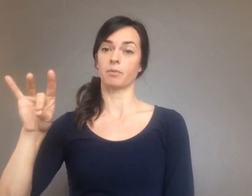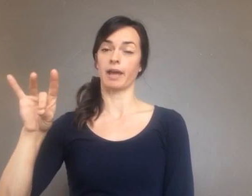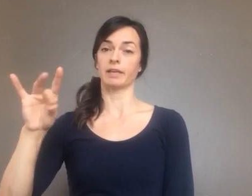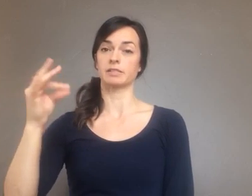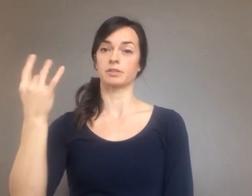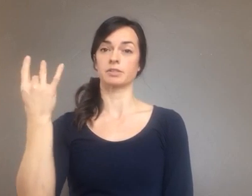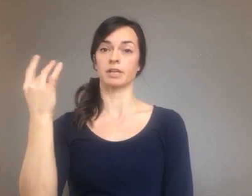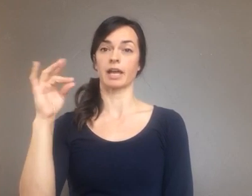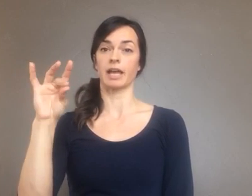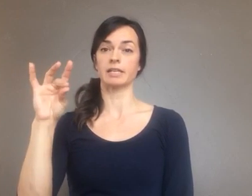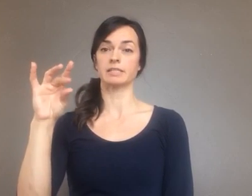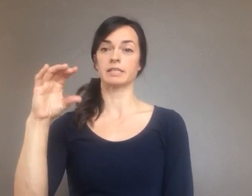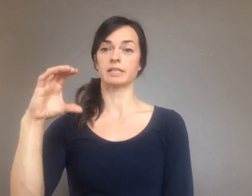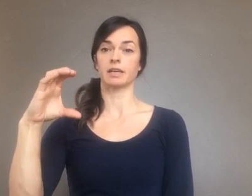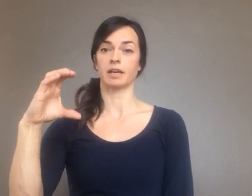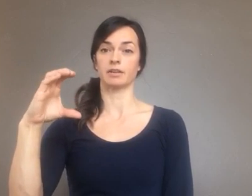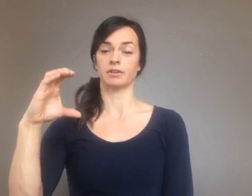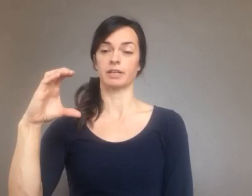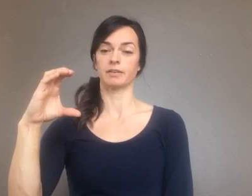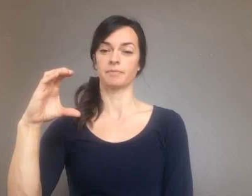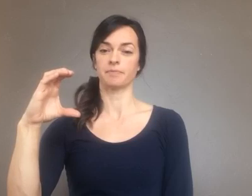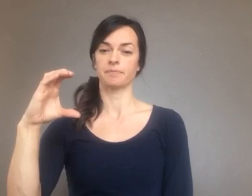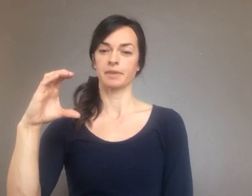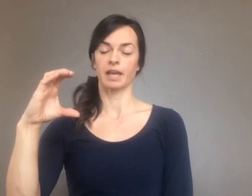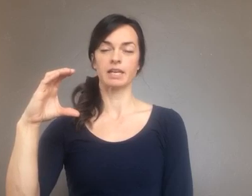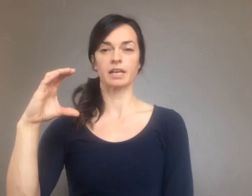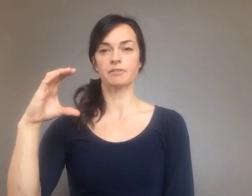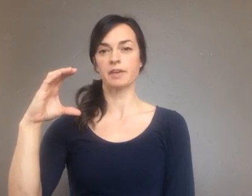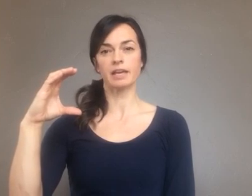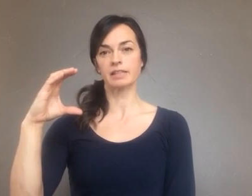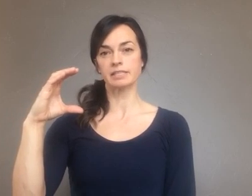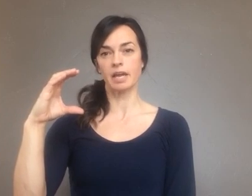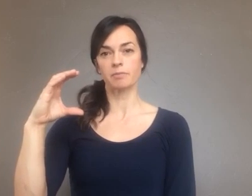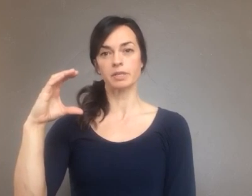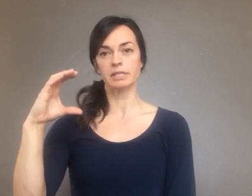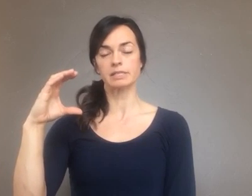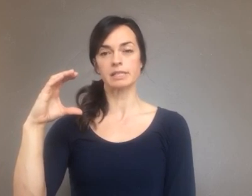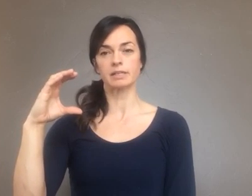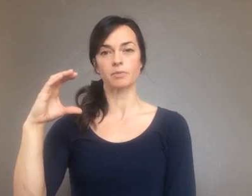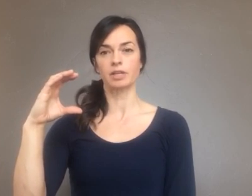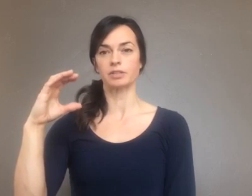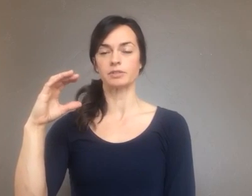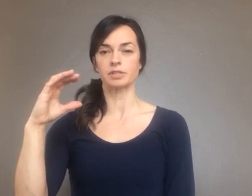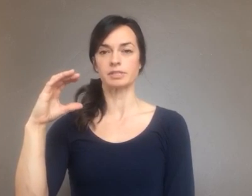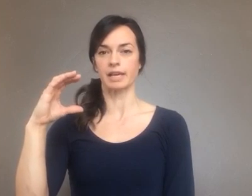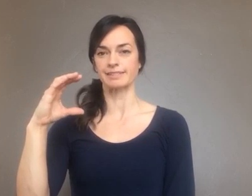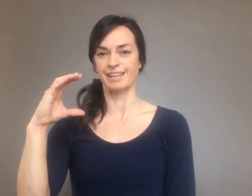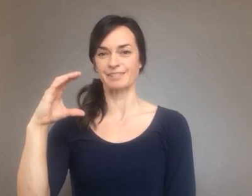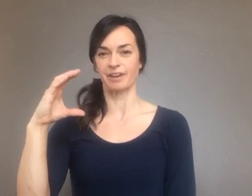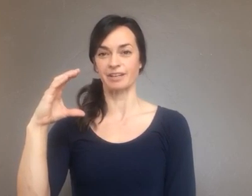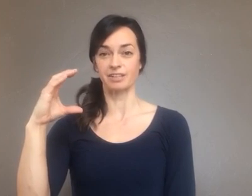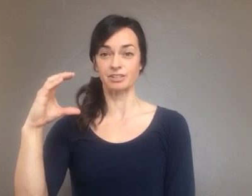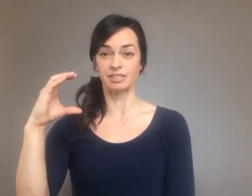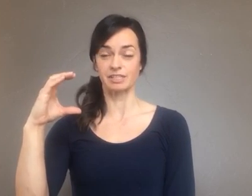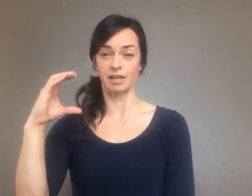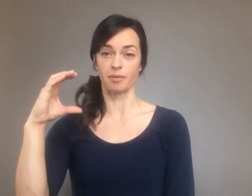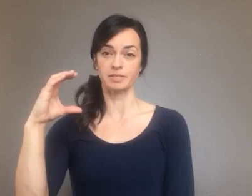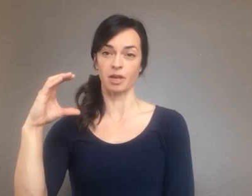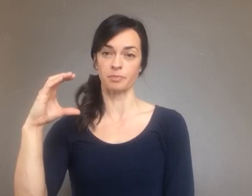away. So circa 1800. And again, if you can't get the time periods in while you're doing your signs, that's fine. They're just to help you with